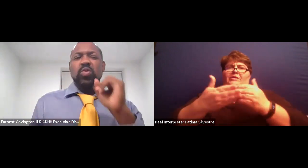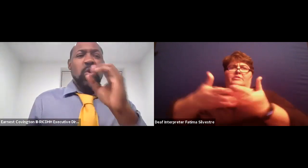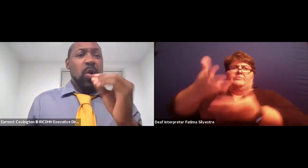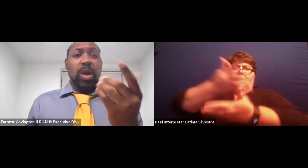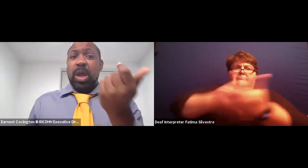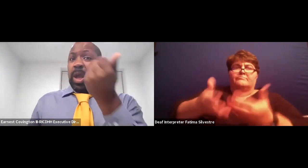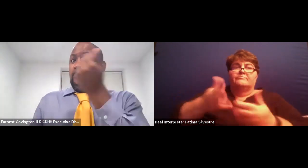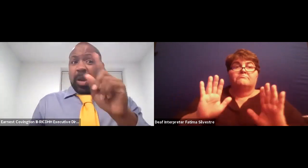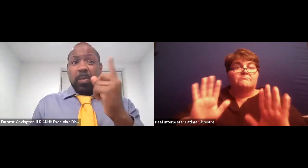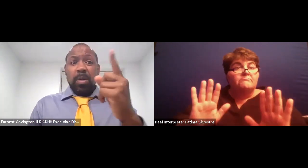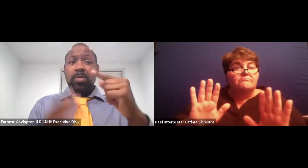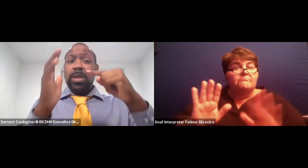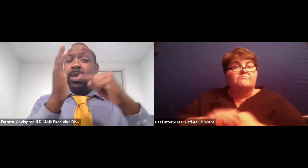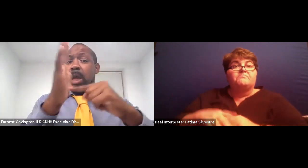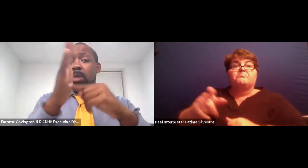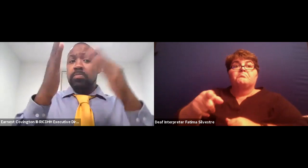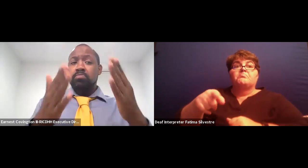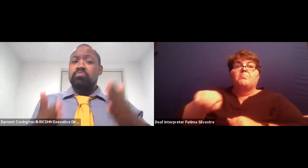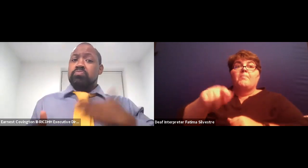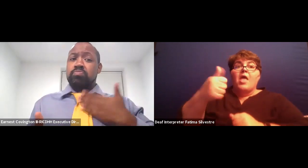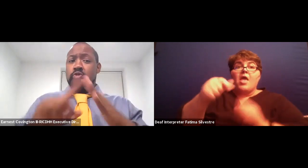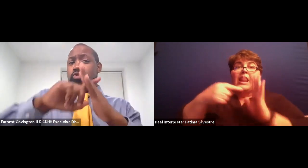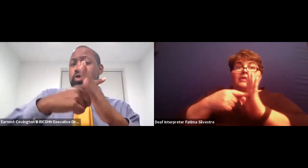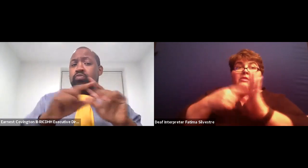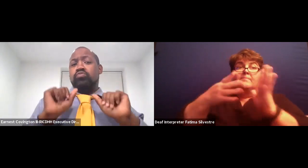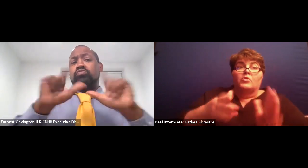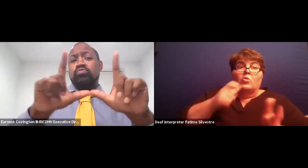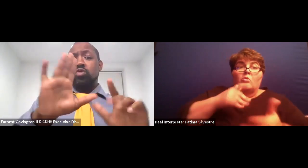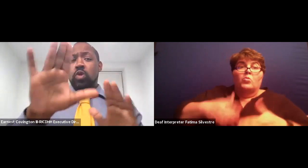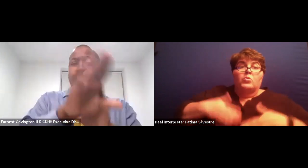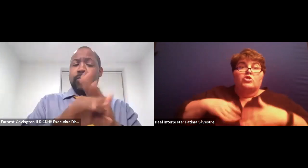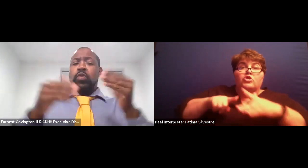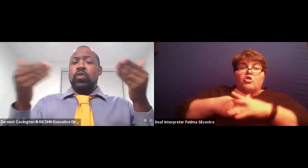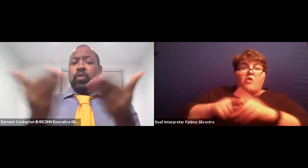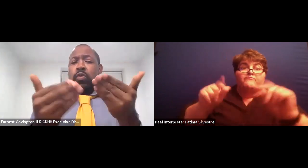questions. And we do want everyone to be able to communicate freely tonight.